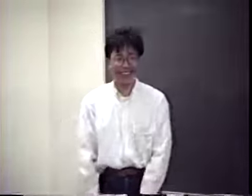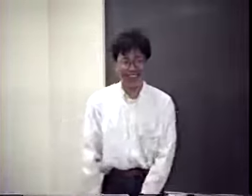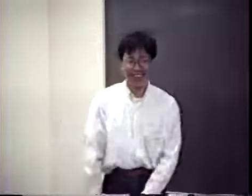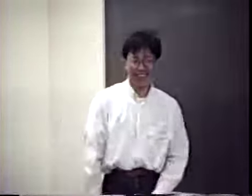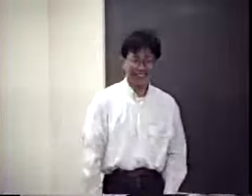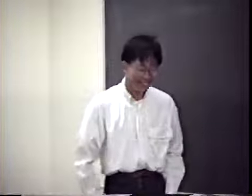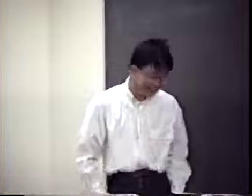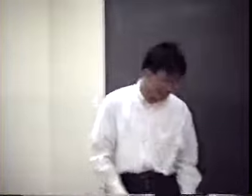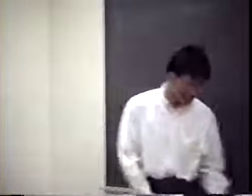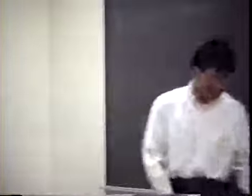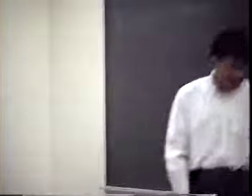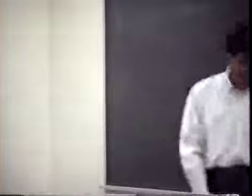Okay, thank you.